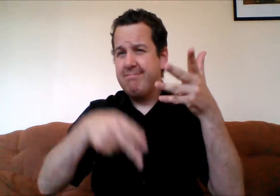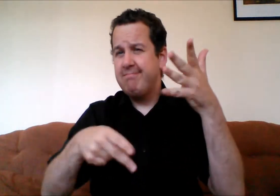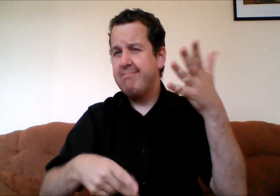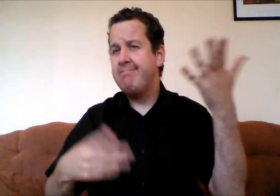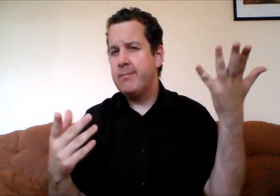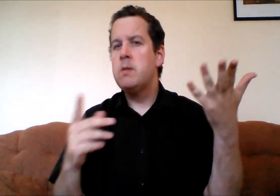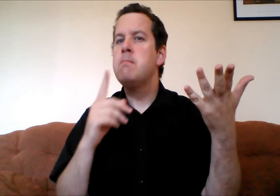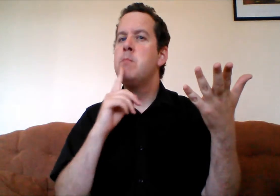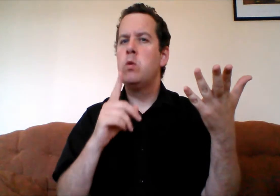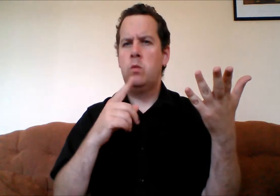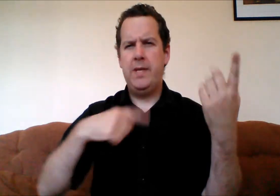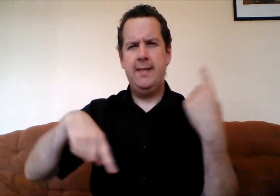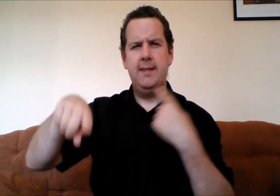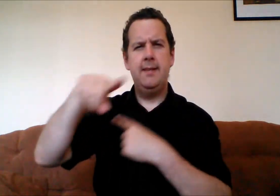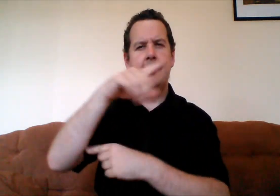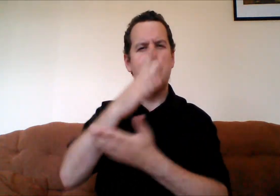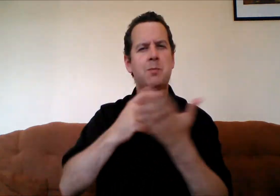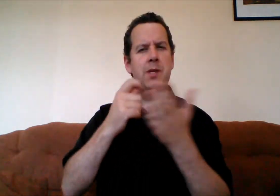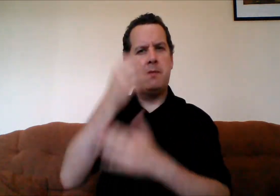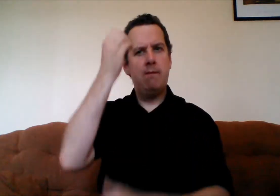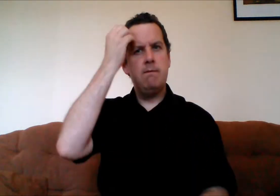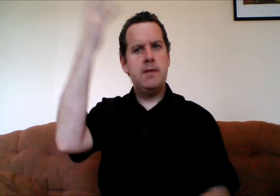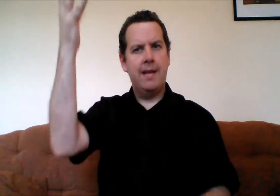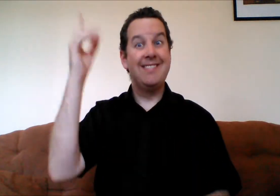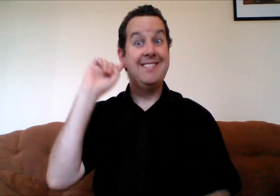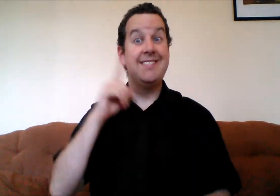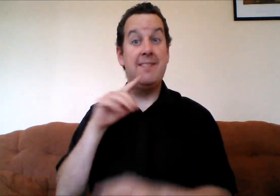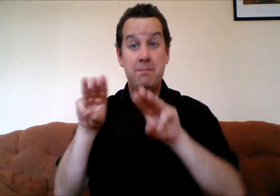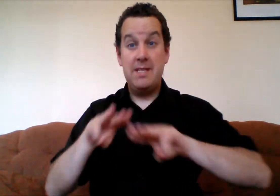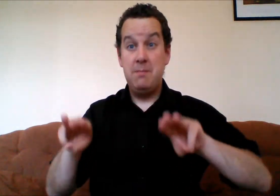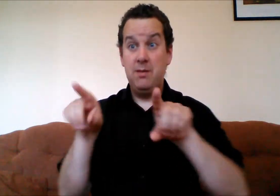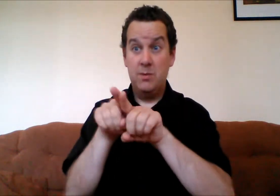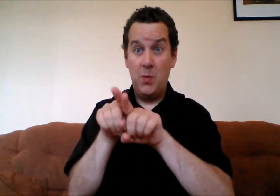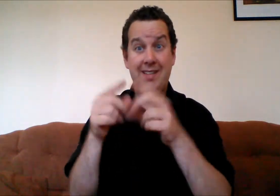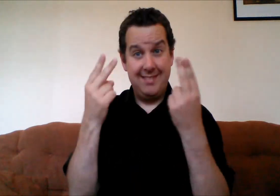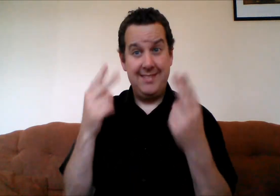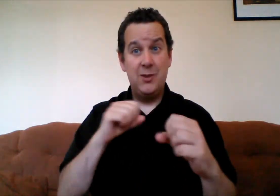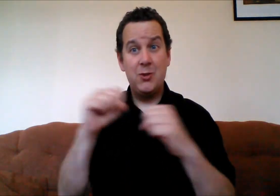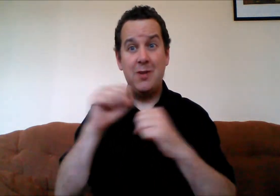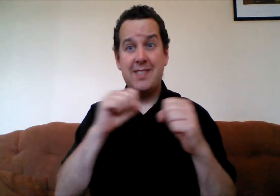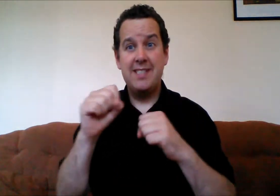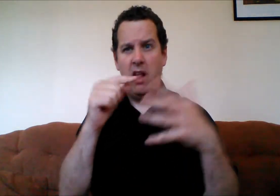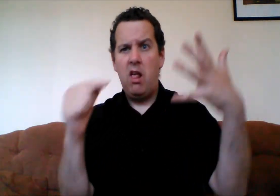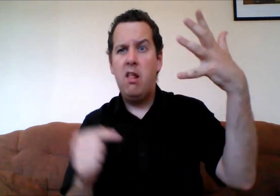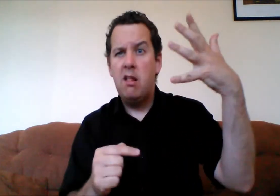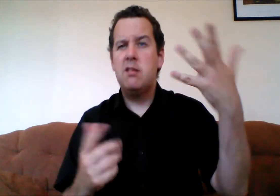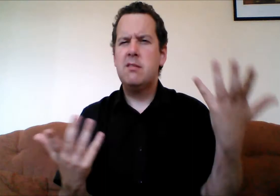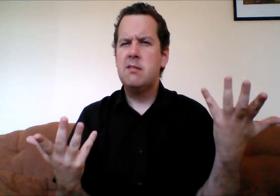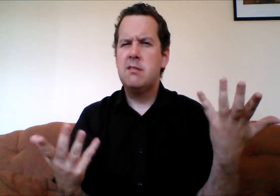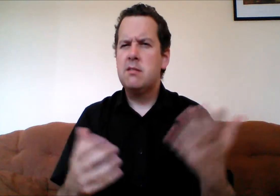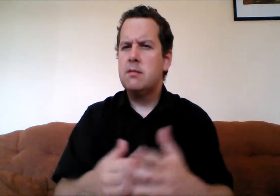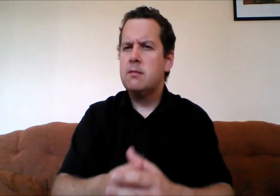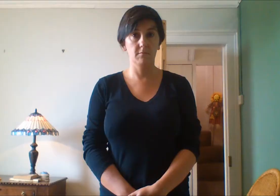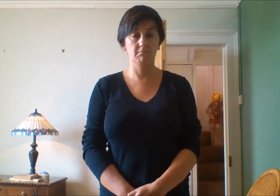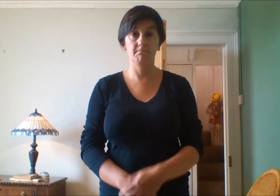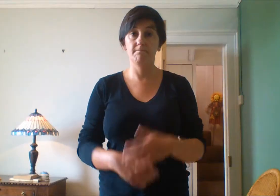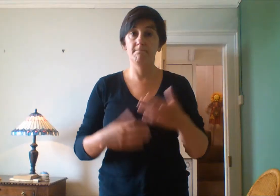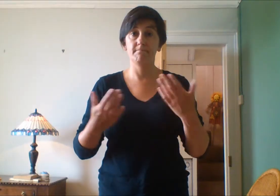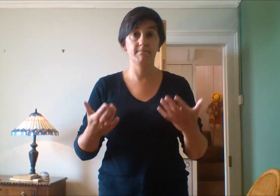to forget that deaf people too need services? That's exactly what we're always trying to say.